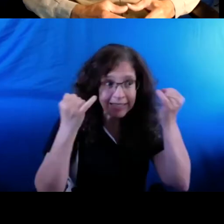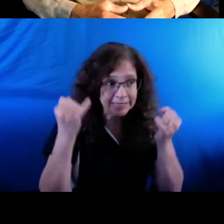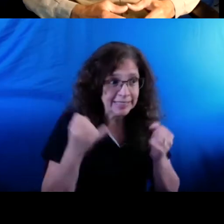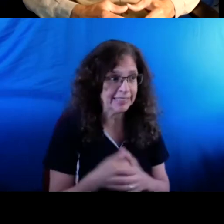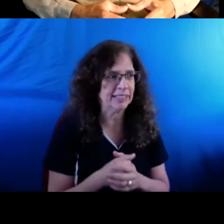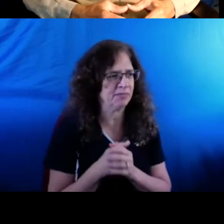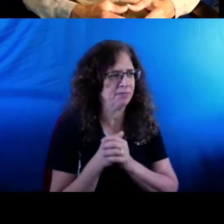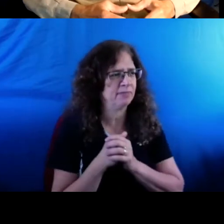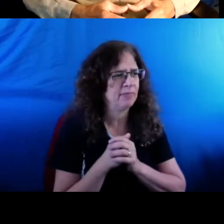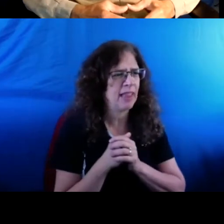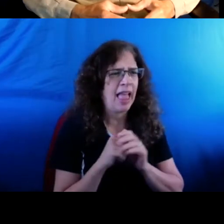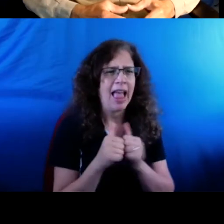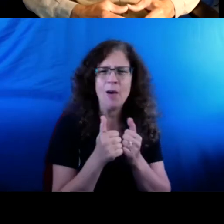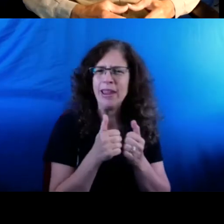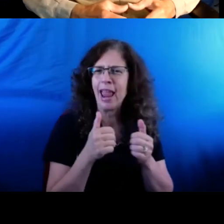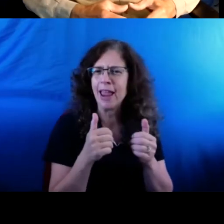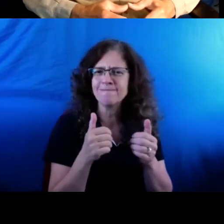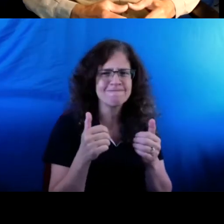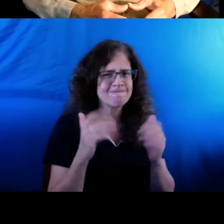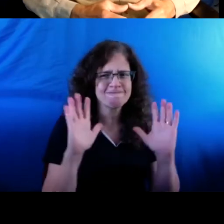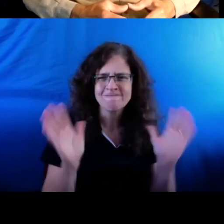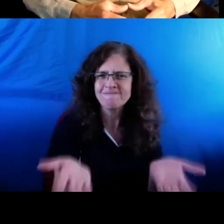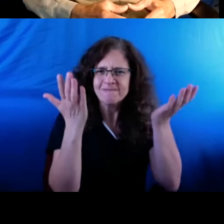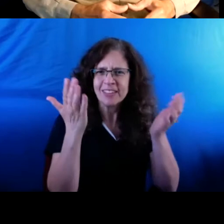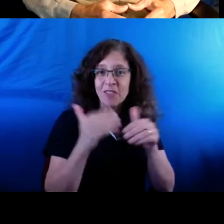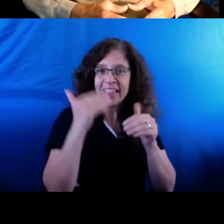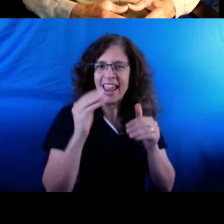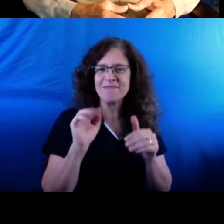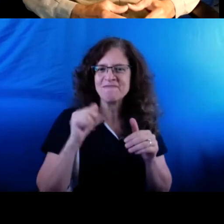And then we discussed ideas.